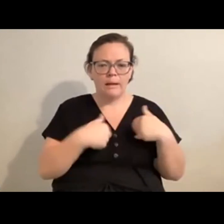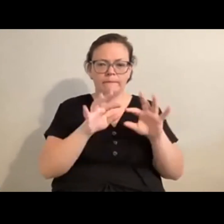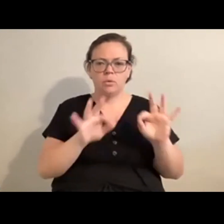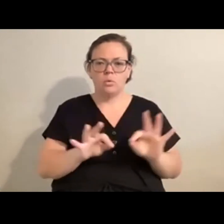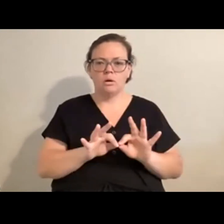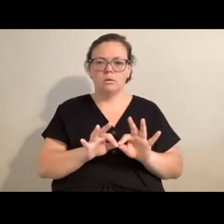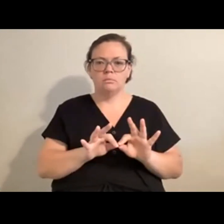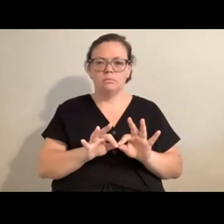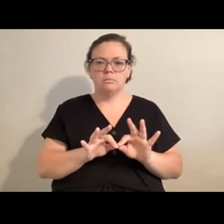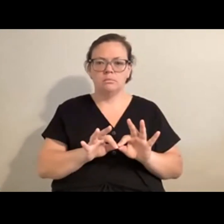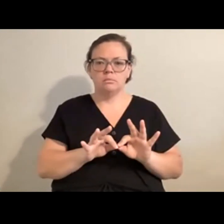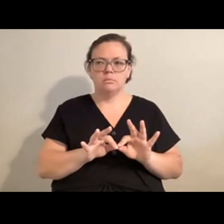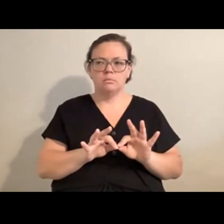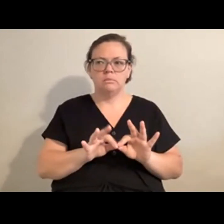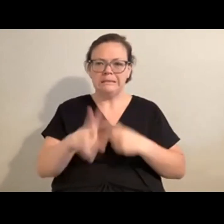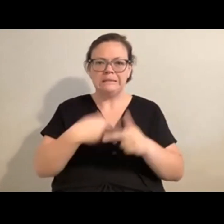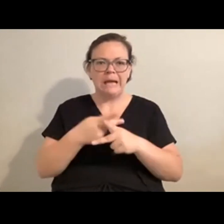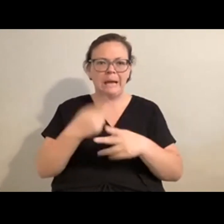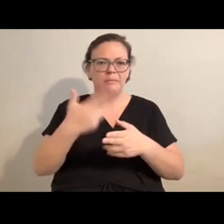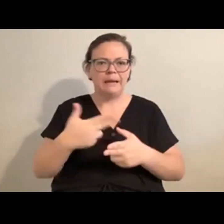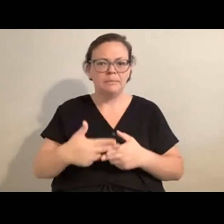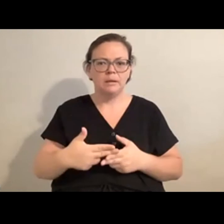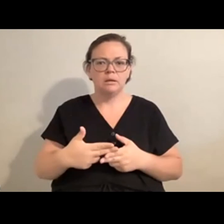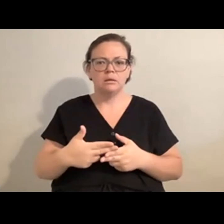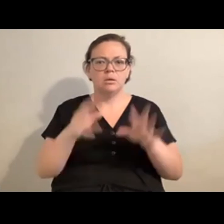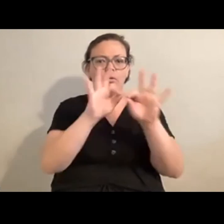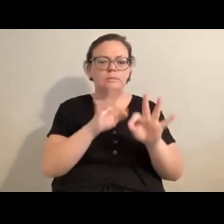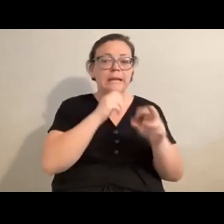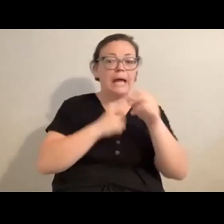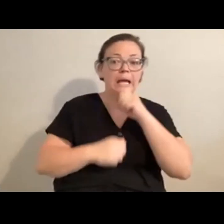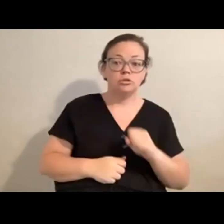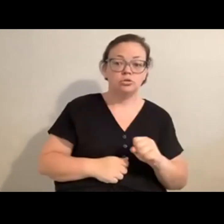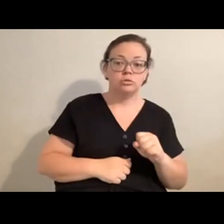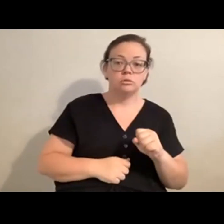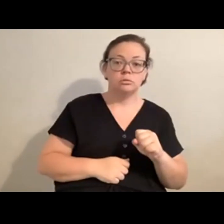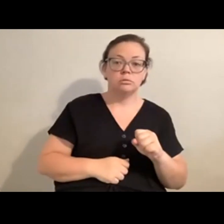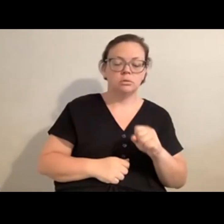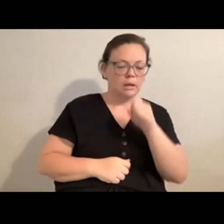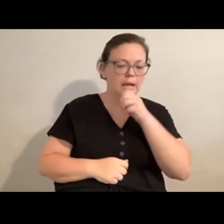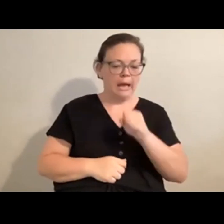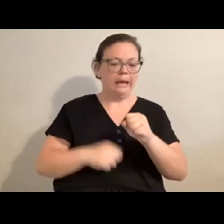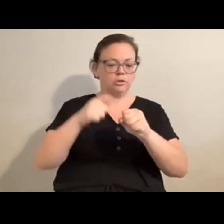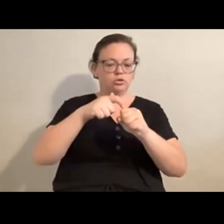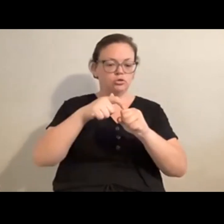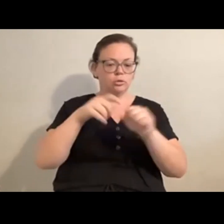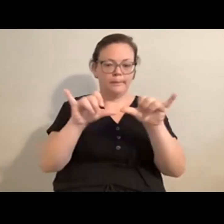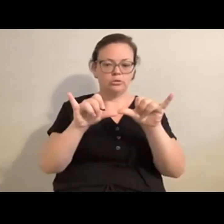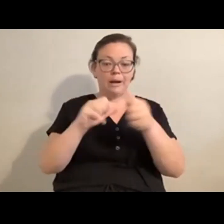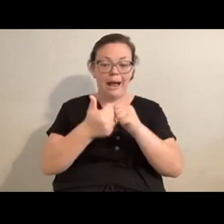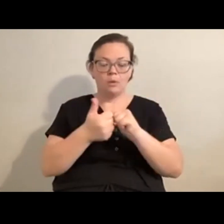Both were a form of naming. The form said age. Age could be measured by